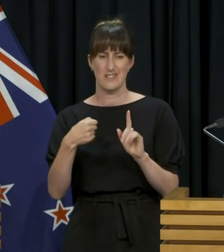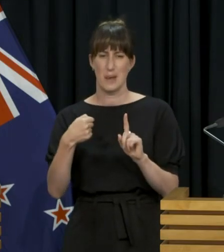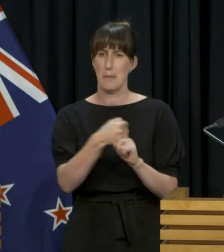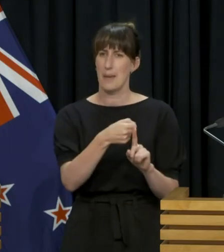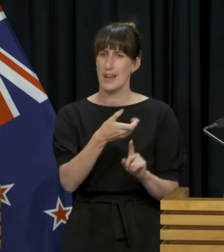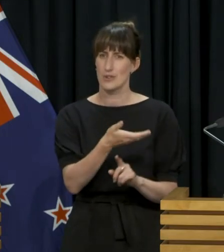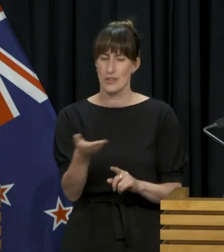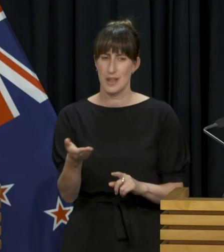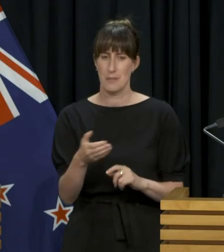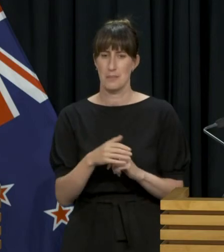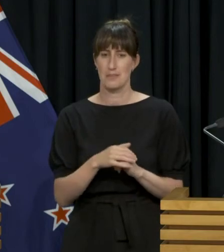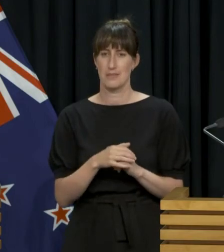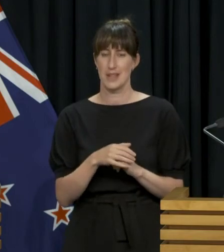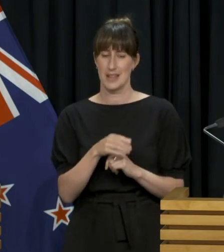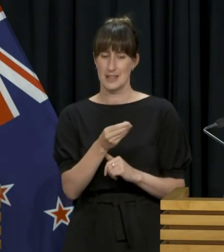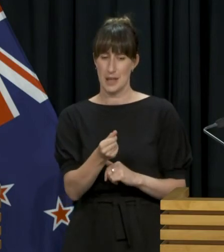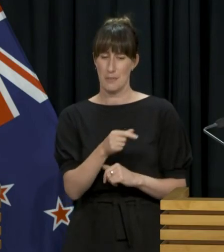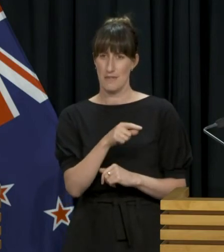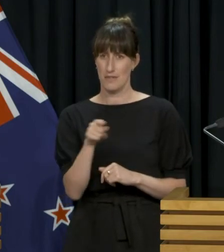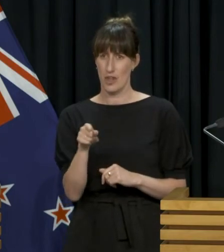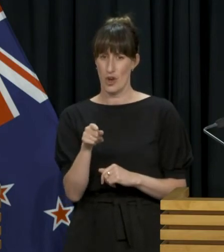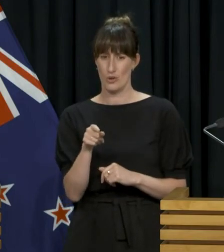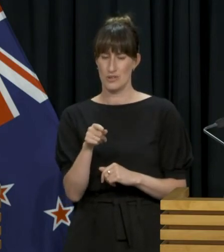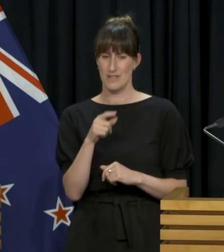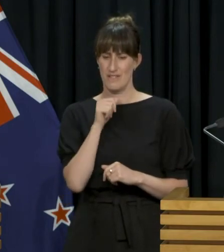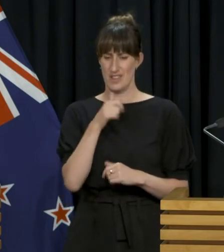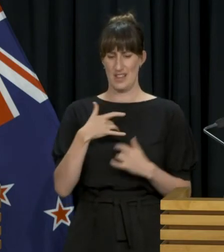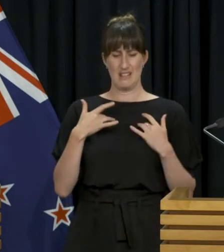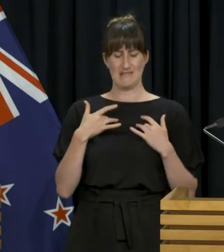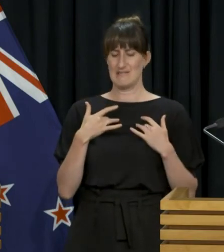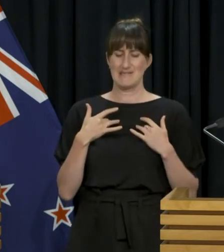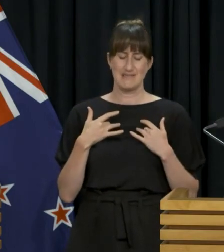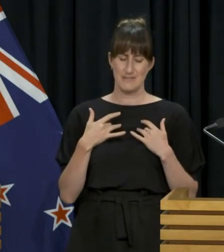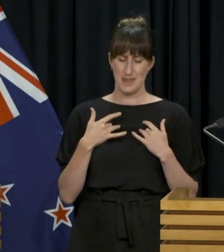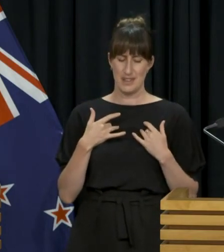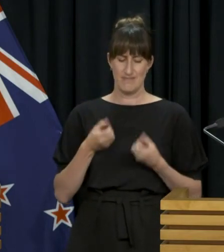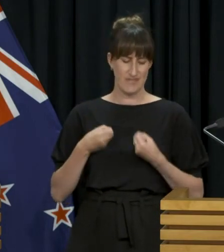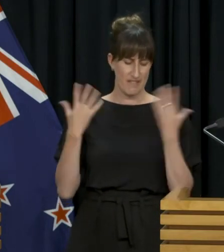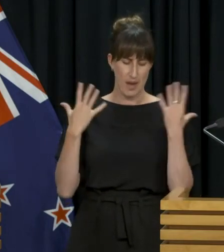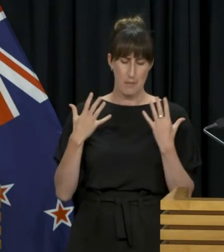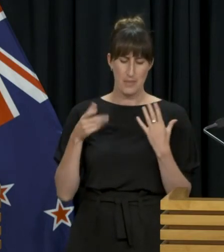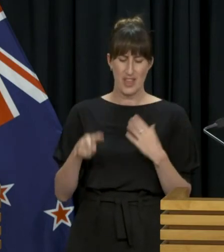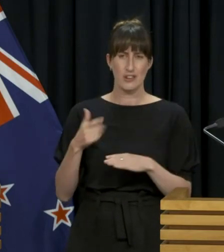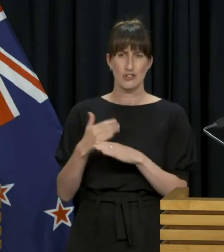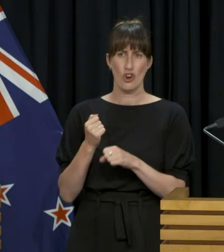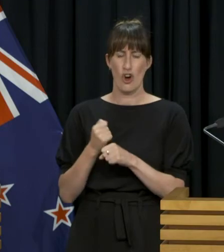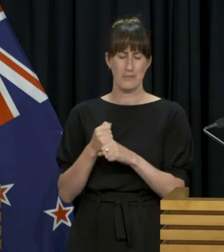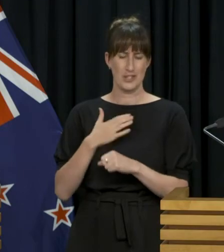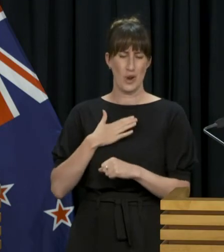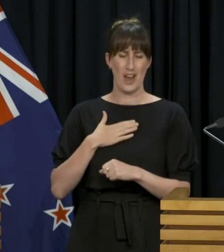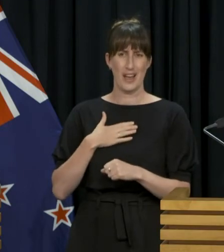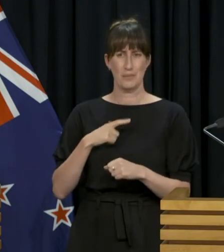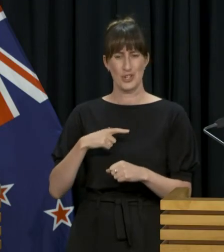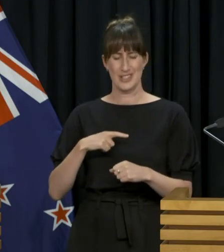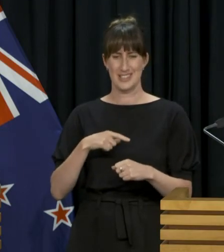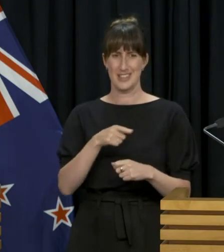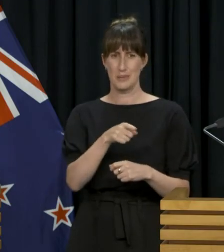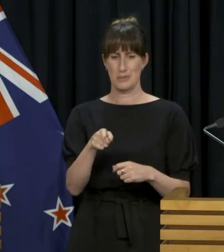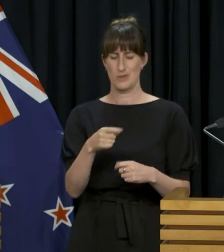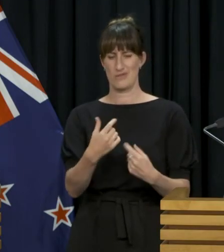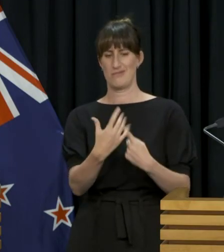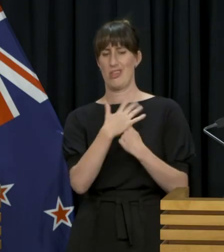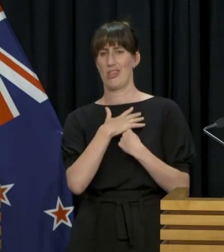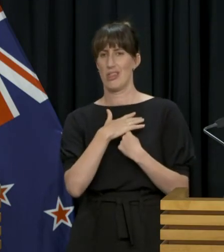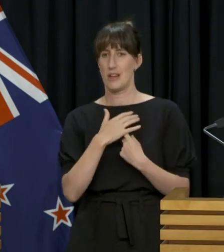more reluctant to continue in those roles. Now, we're doing everything we can to wrap support around them to make sure that they know how valued they